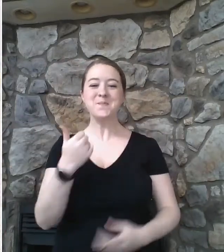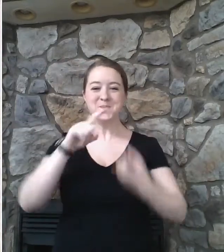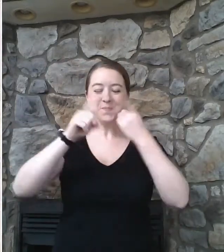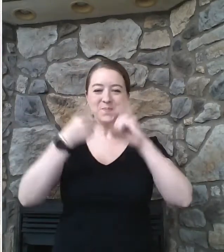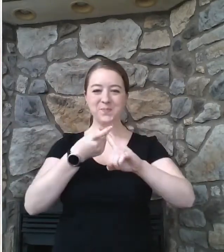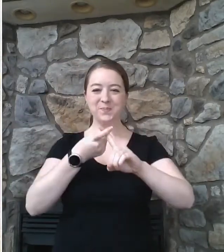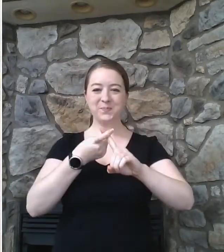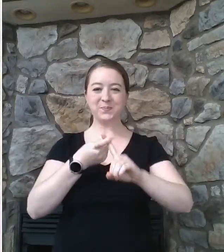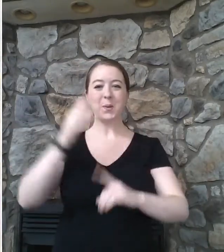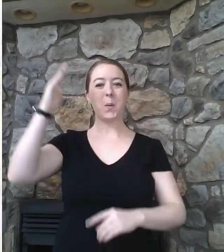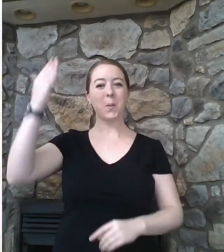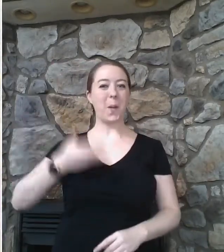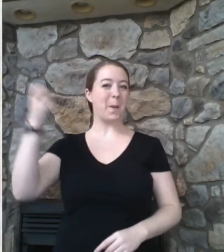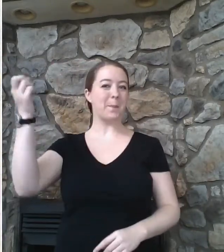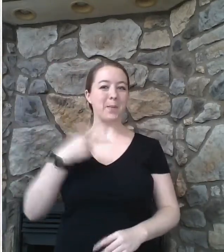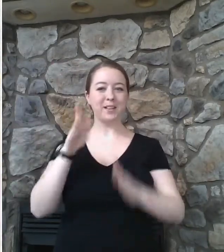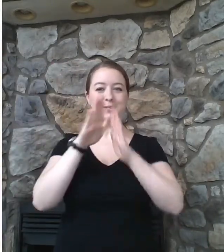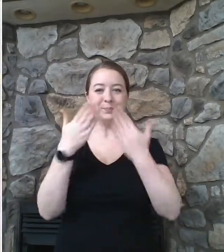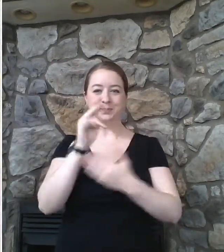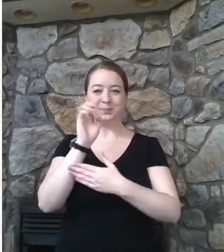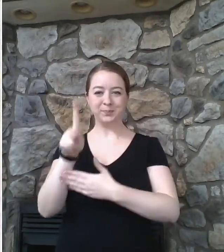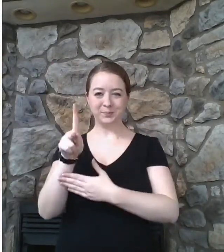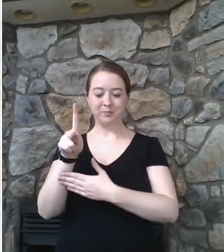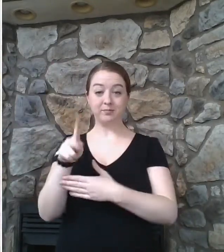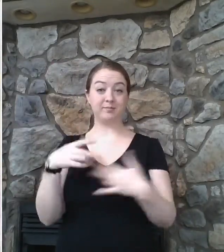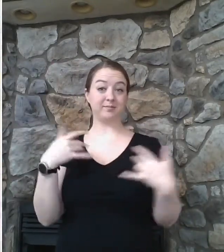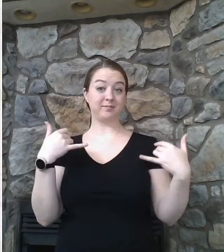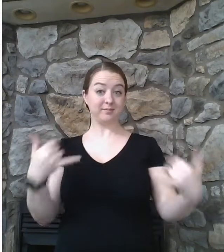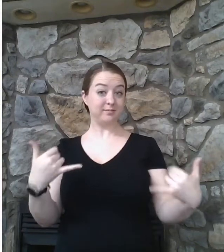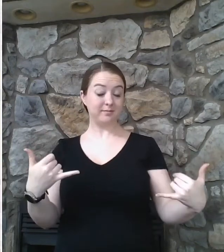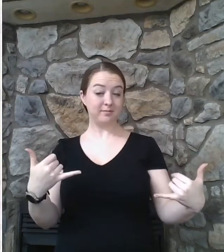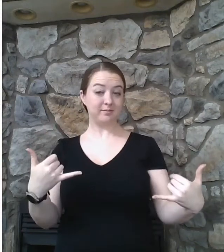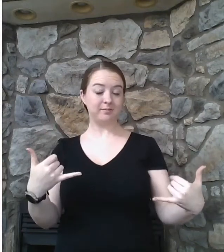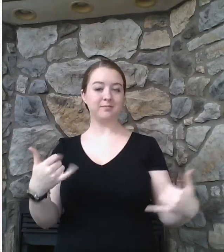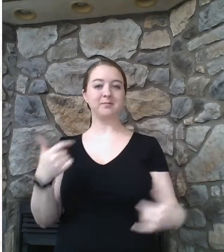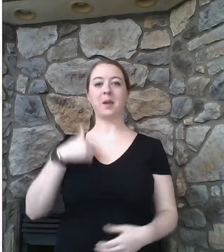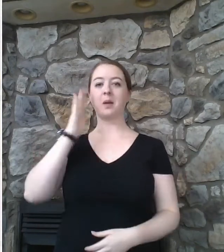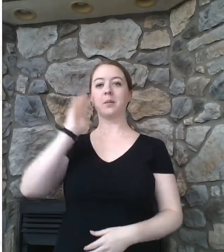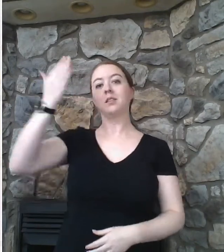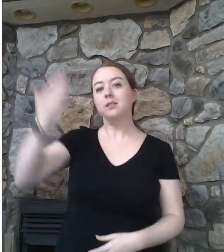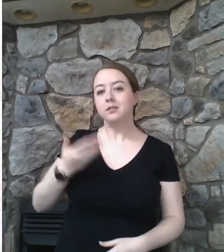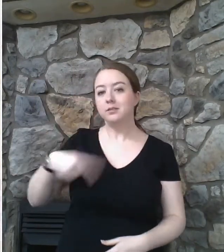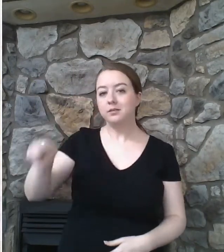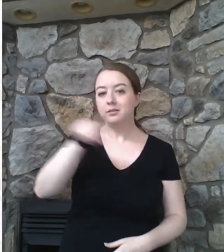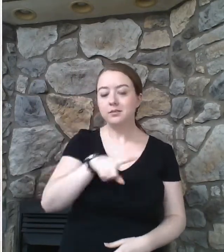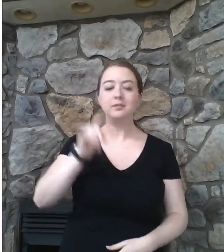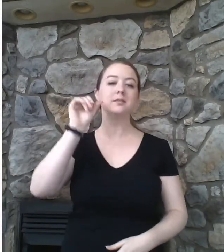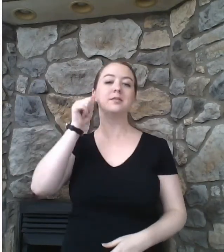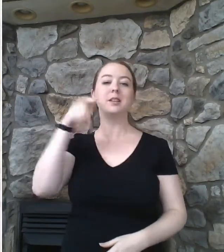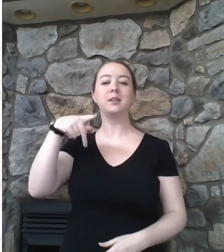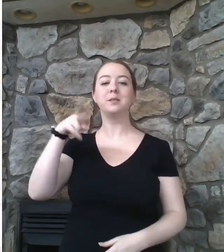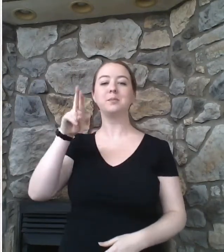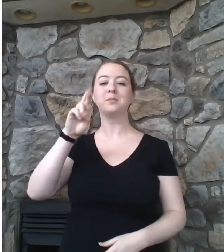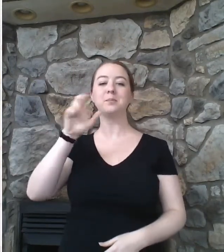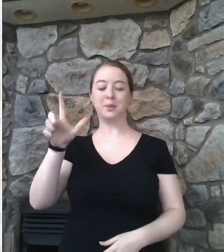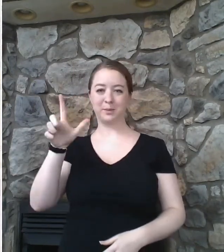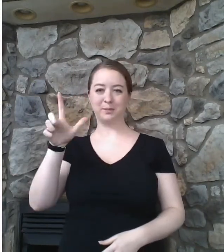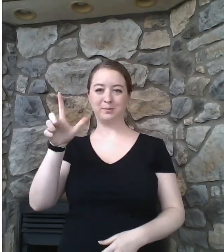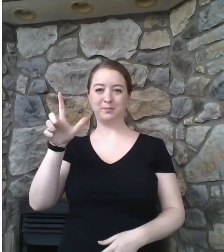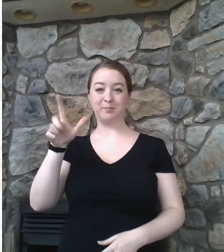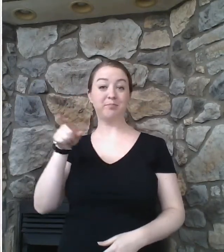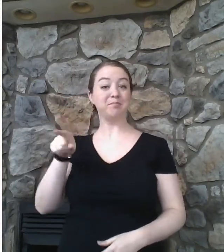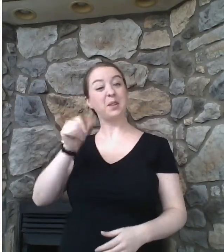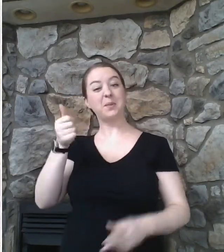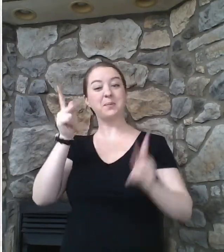Hello, my sweet friends. Welcome back to the Book Nook. Today, I get to introduce you to Auntie